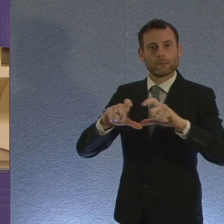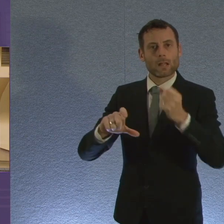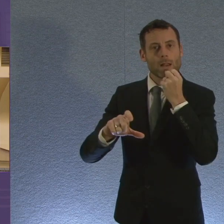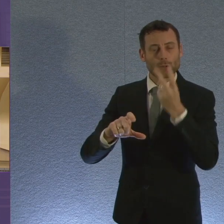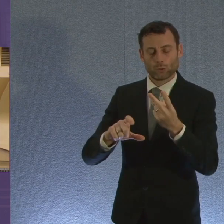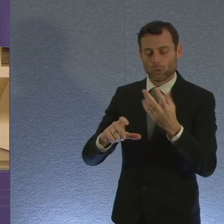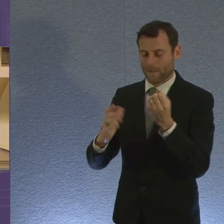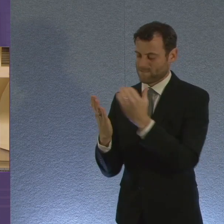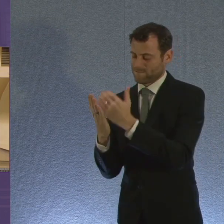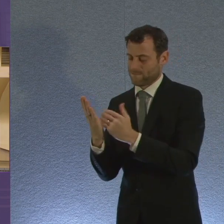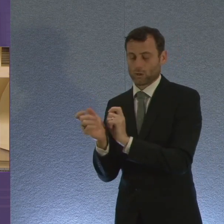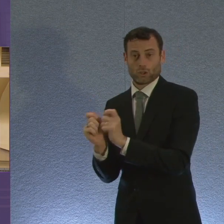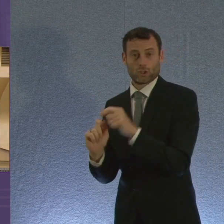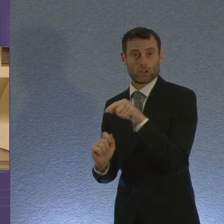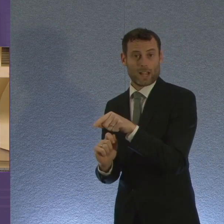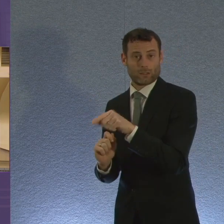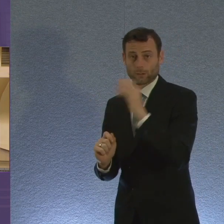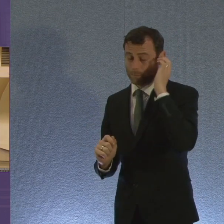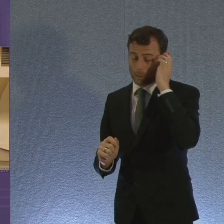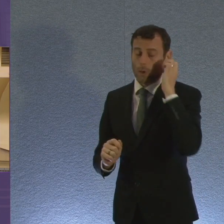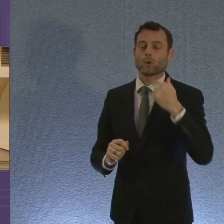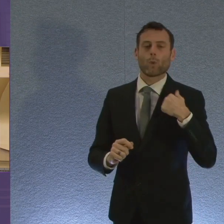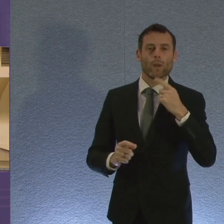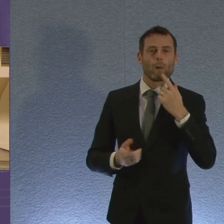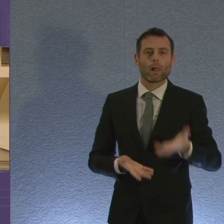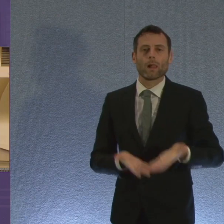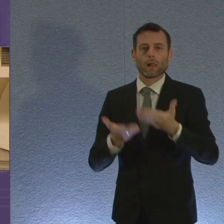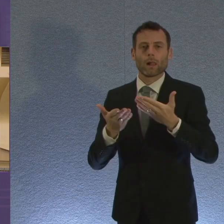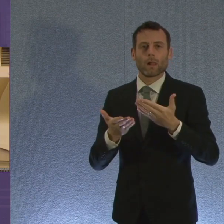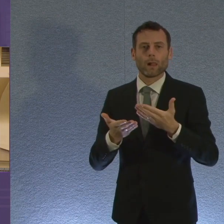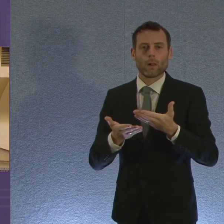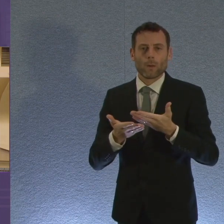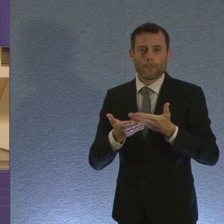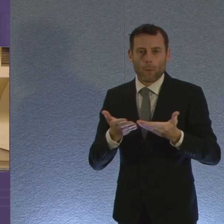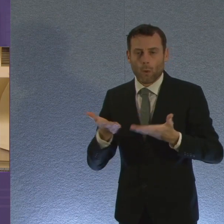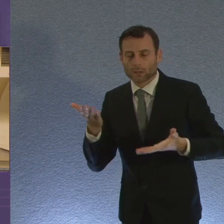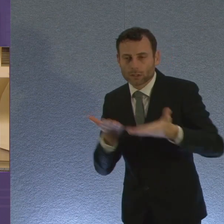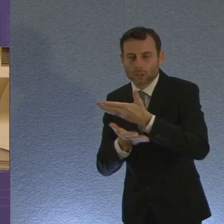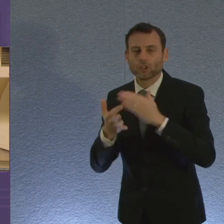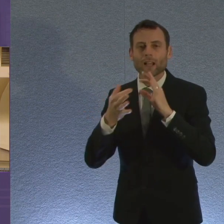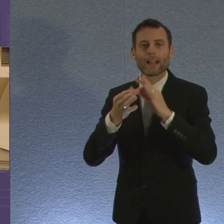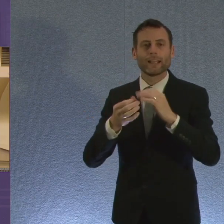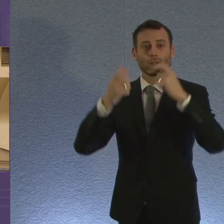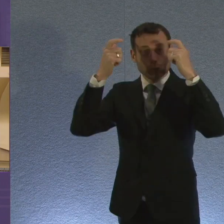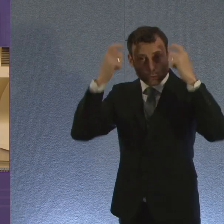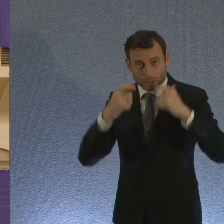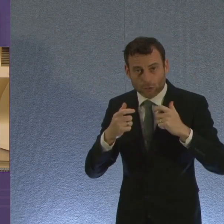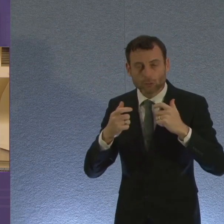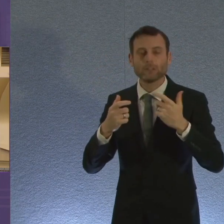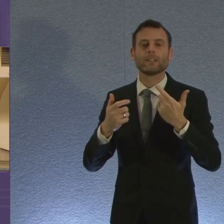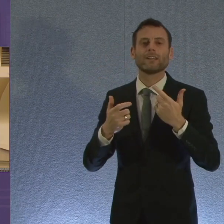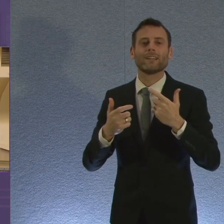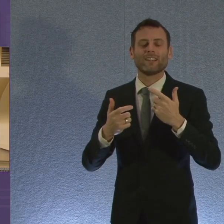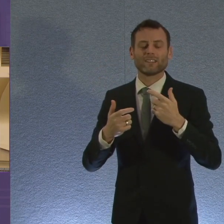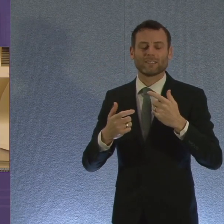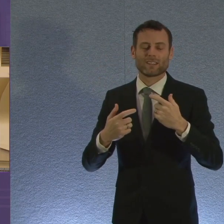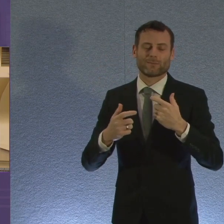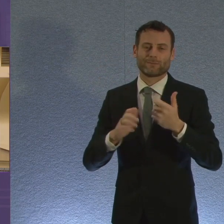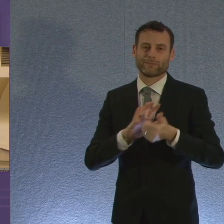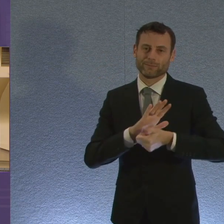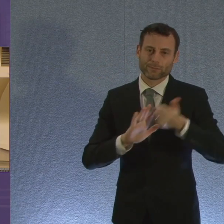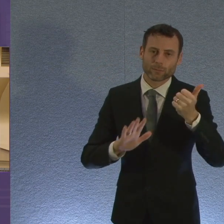and I will immediately institute further discussions with the judiciary, the legal profession, the political parties here, and let's